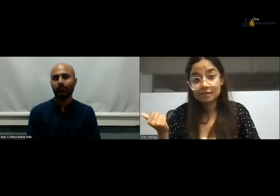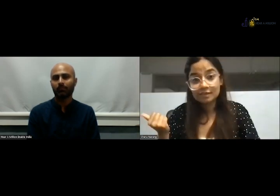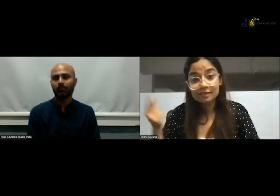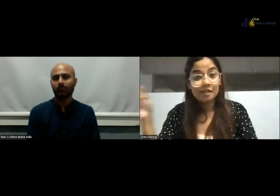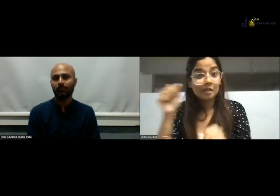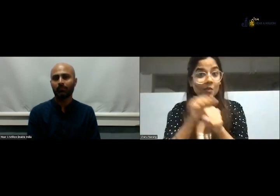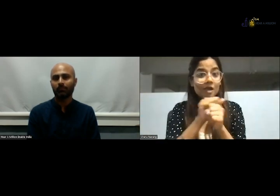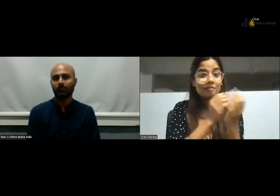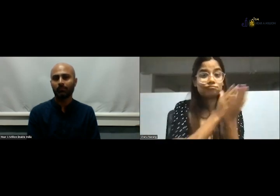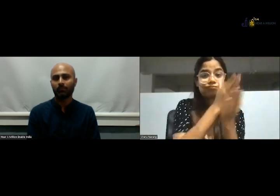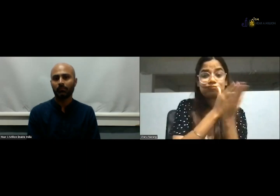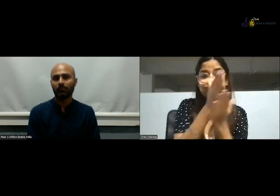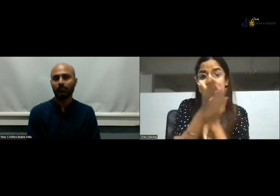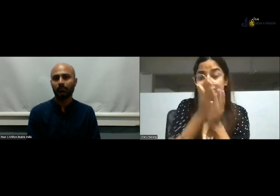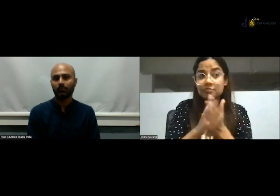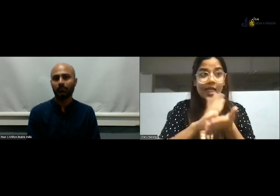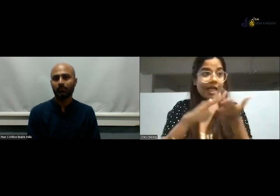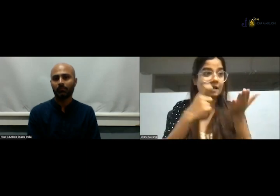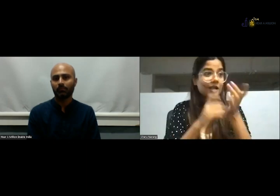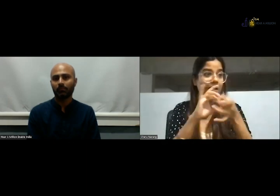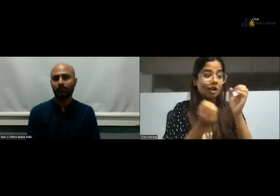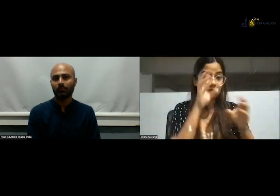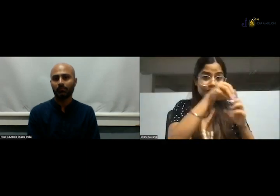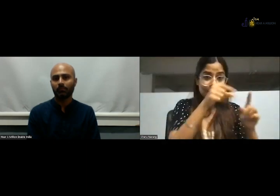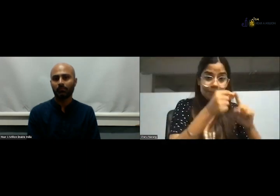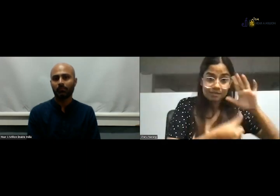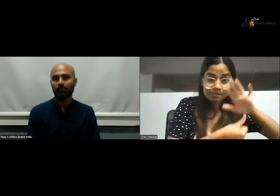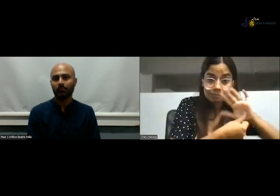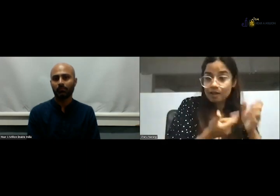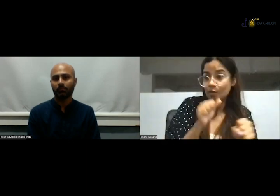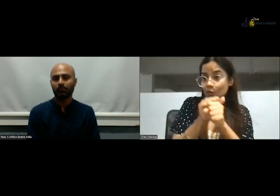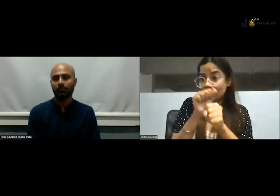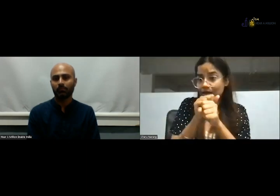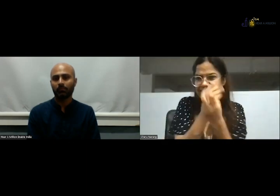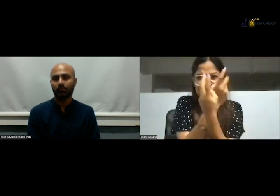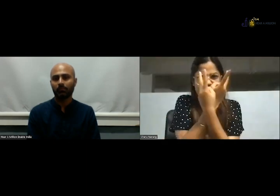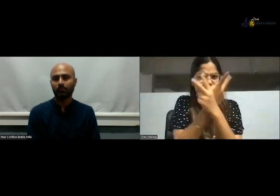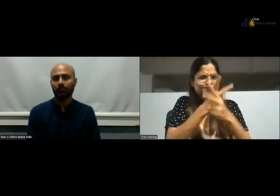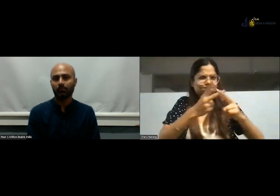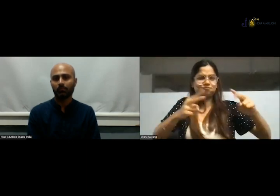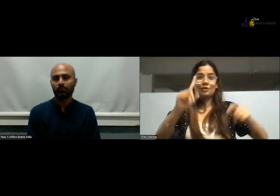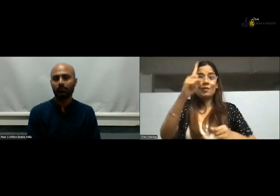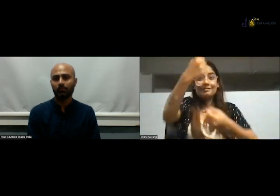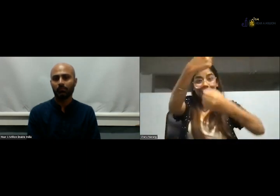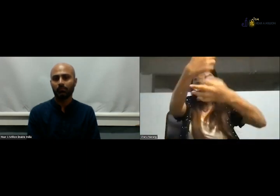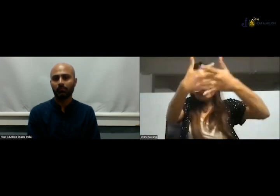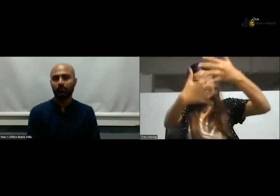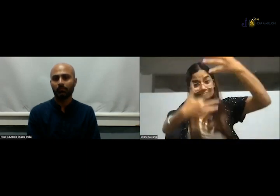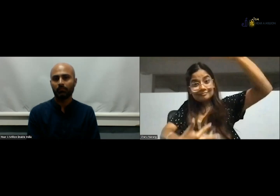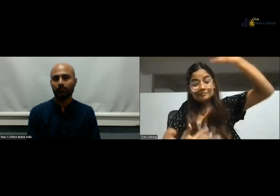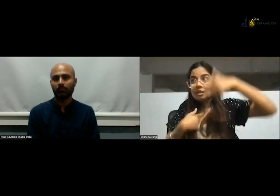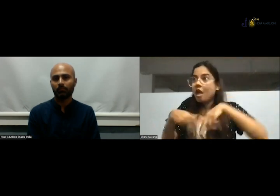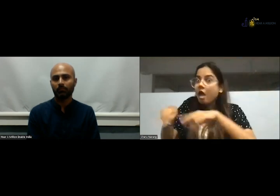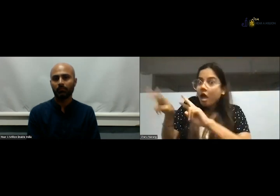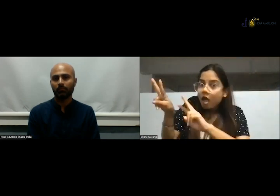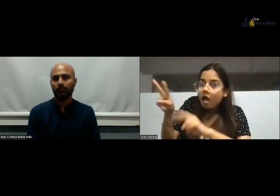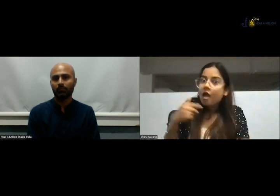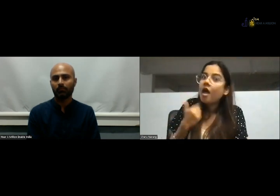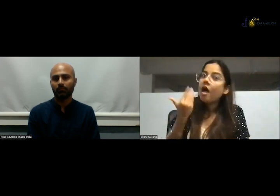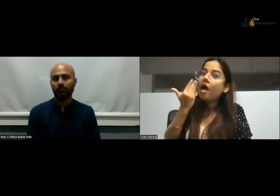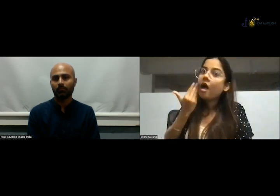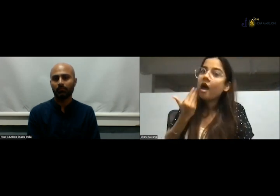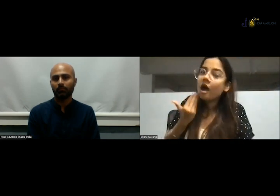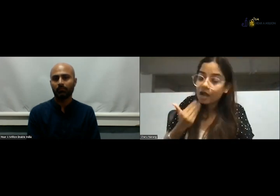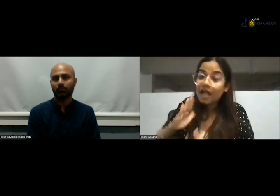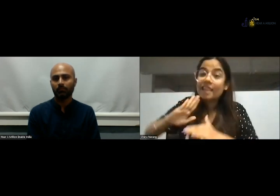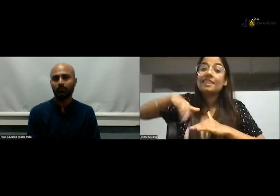from her. And now I am what I am today is because of her, because she always used to say positive things. And so